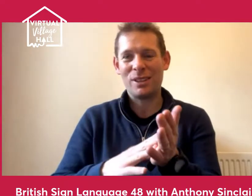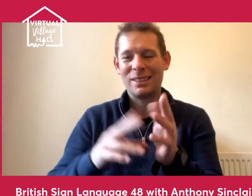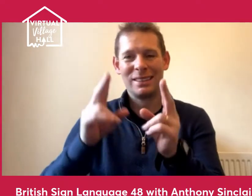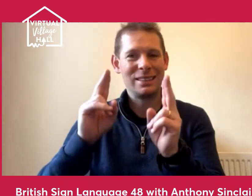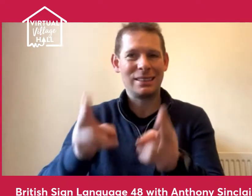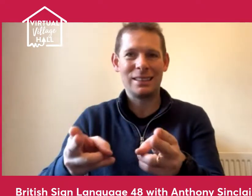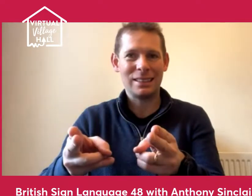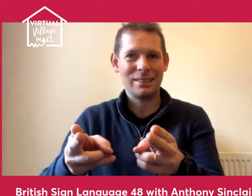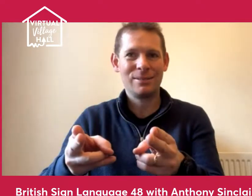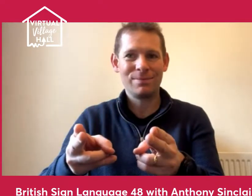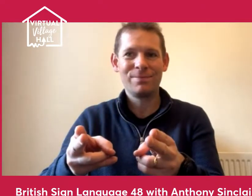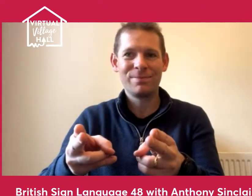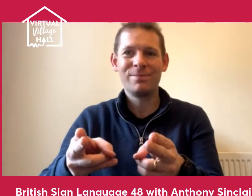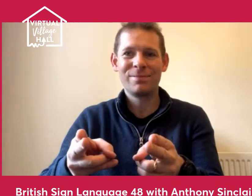My grandmother died.